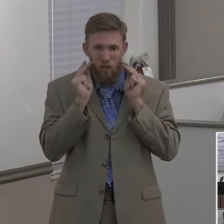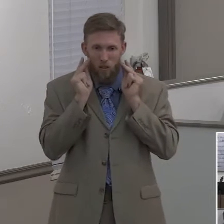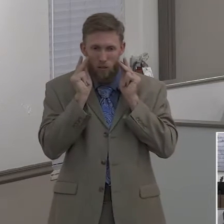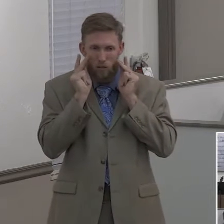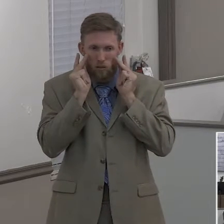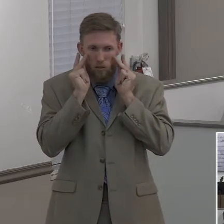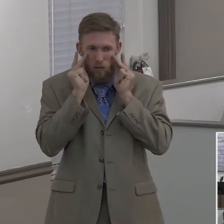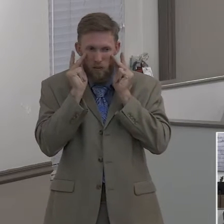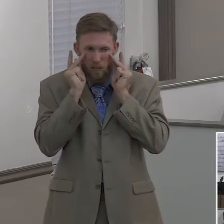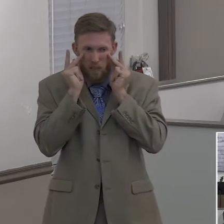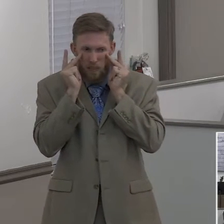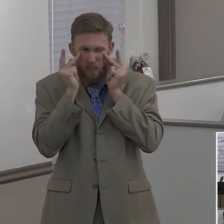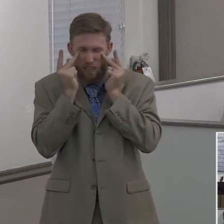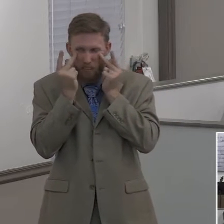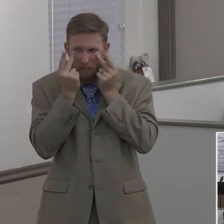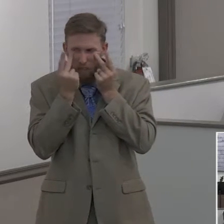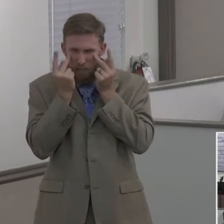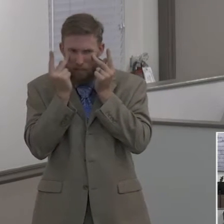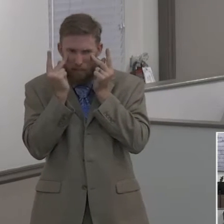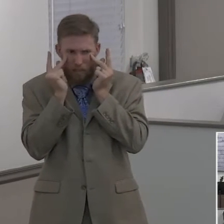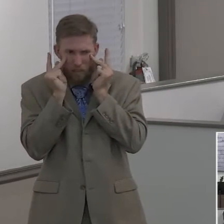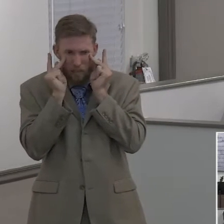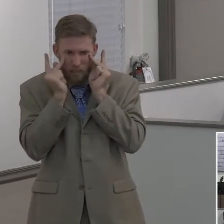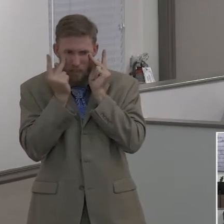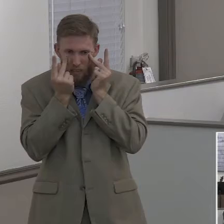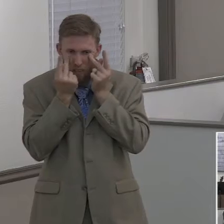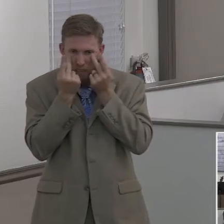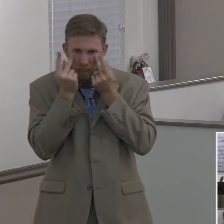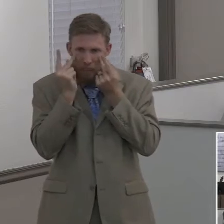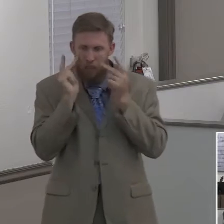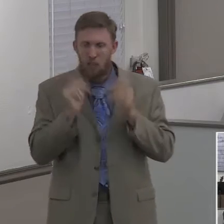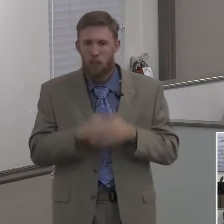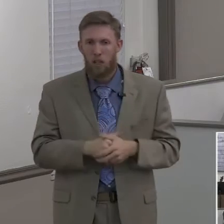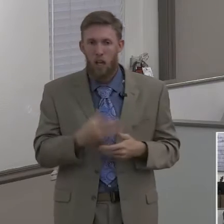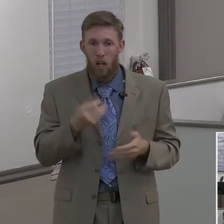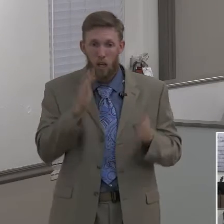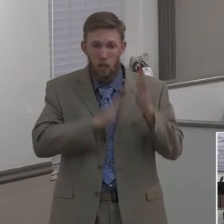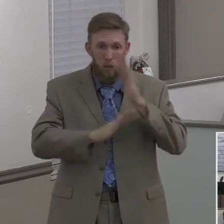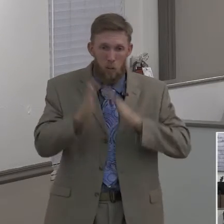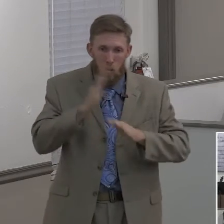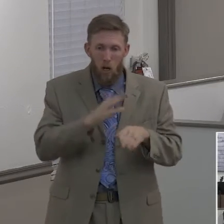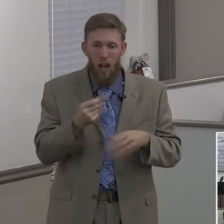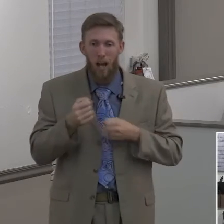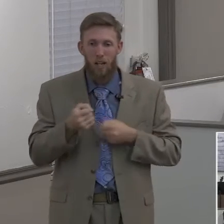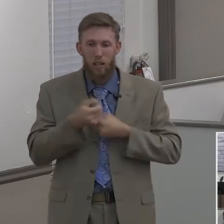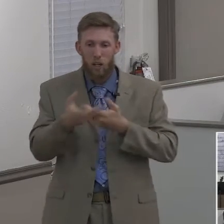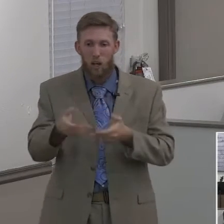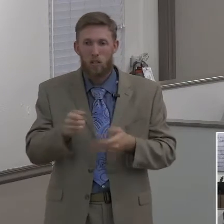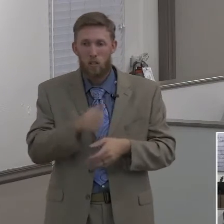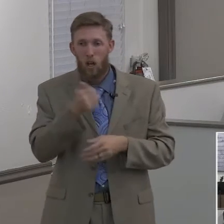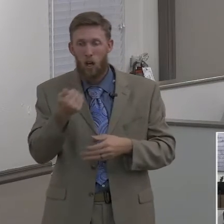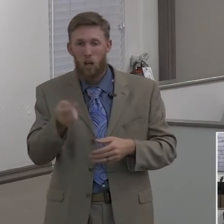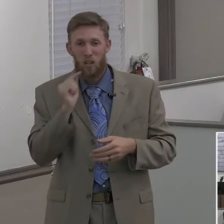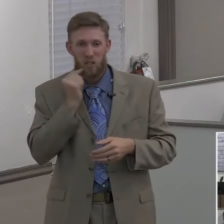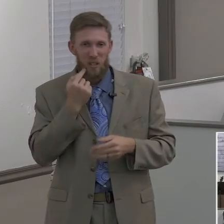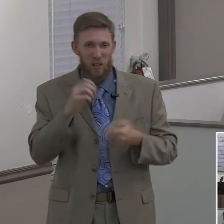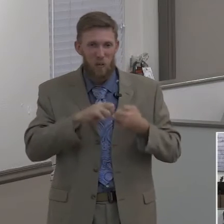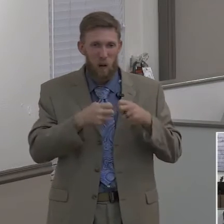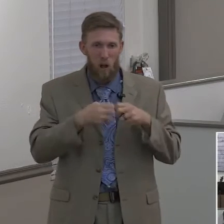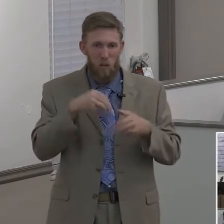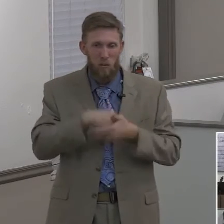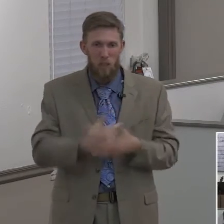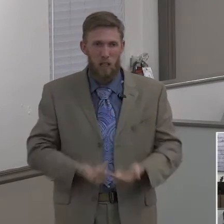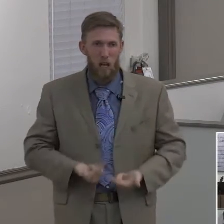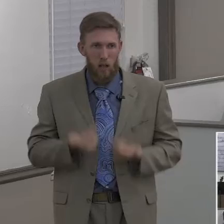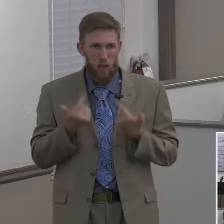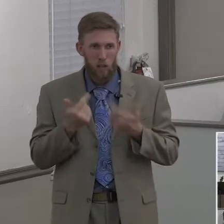people we counsel live a life of frustration every day, and it leads to a lot of other serious problems in their lives. Now let me go back to